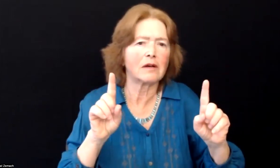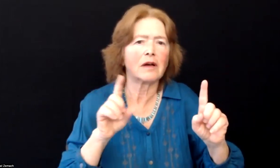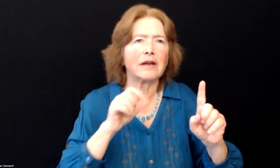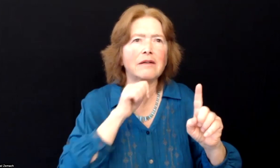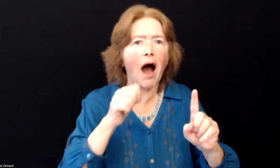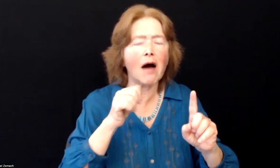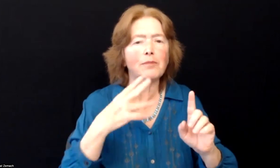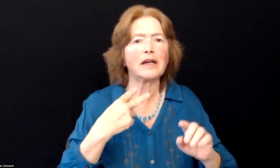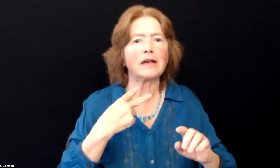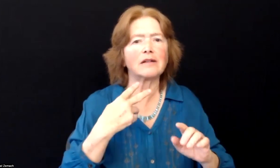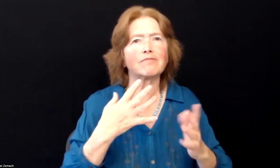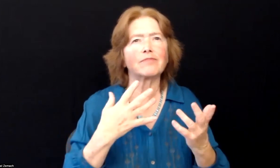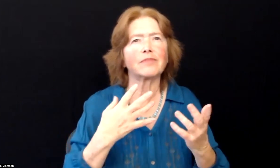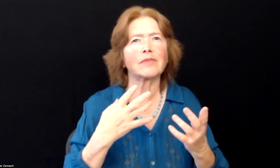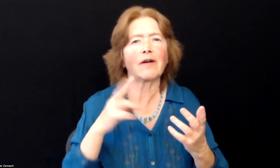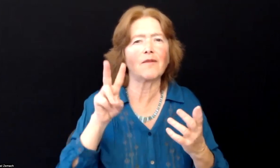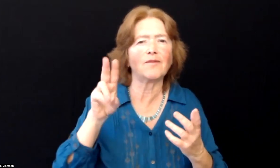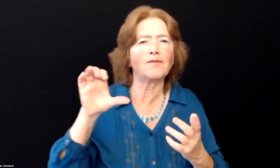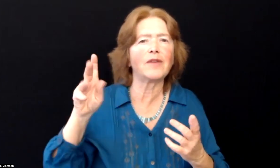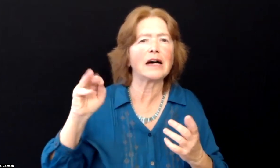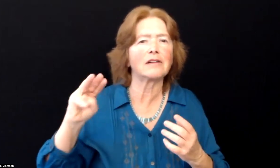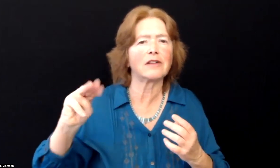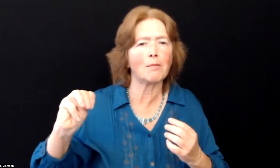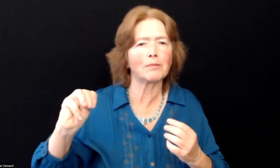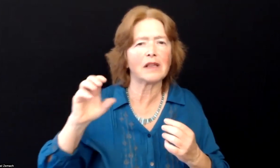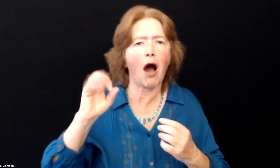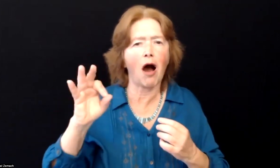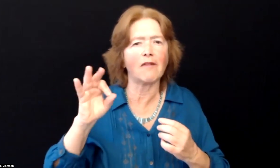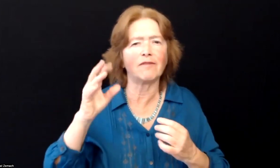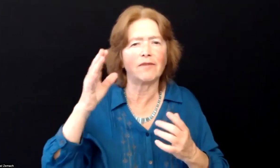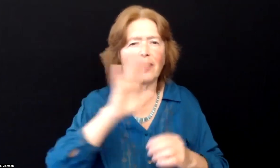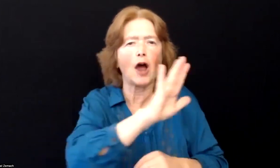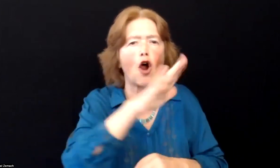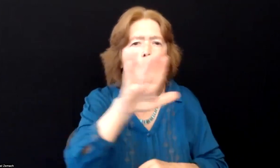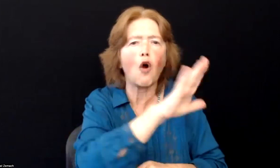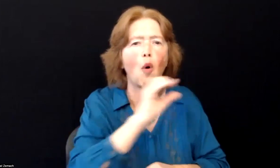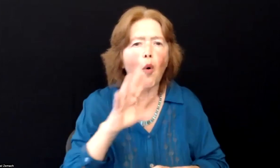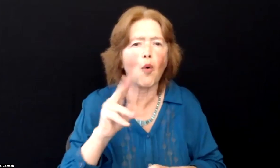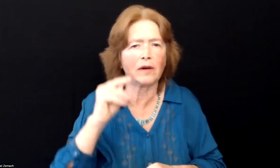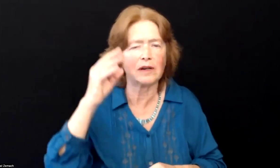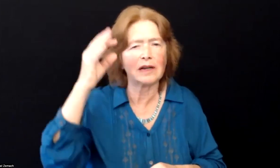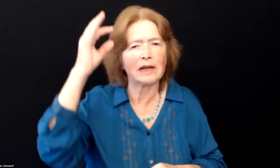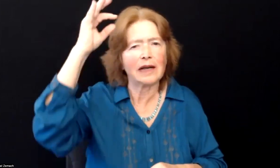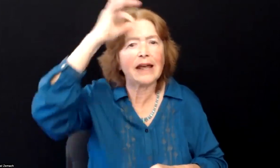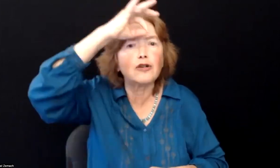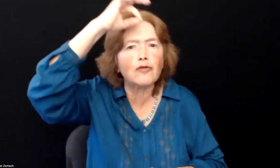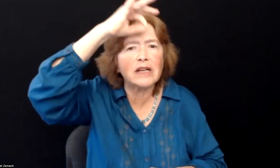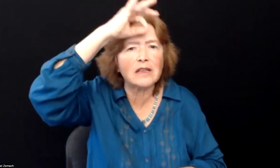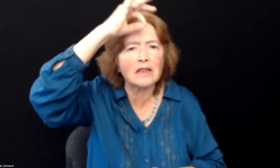book as well, so that they are not victims of their own